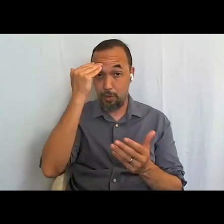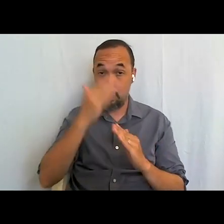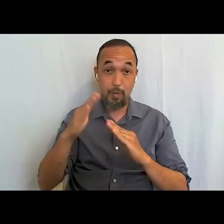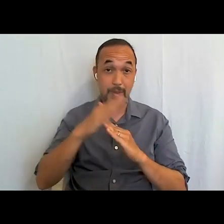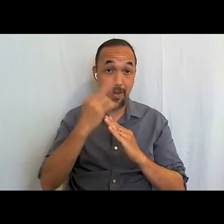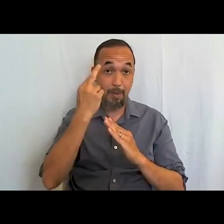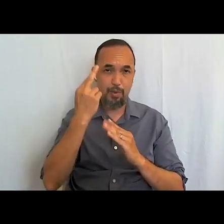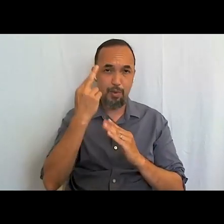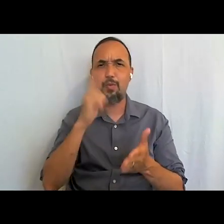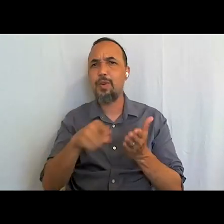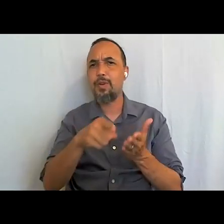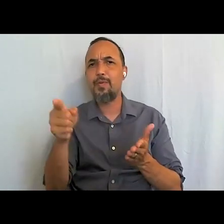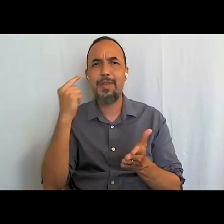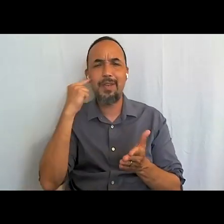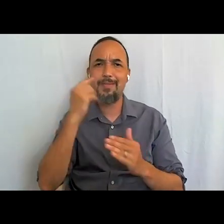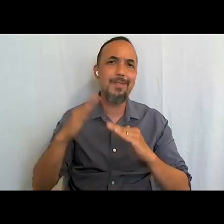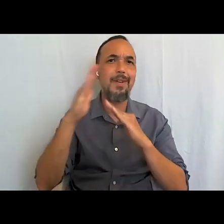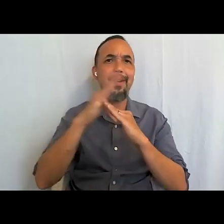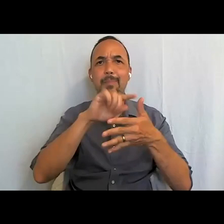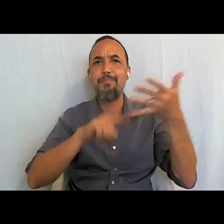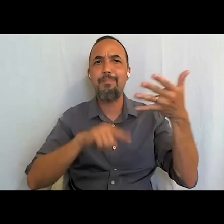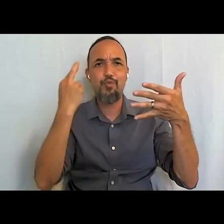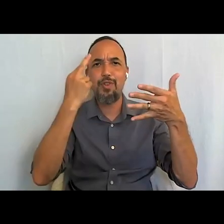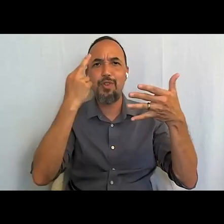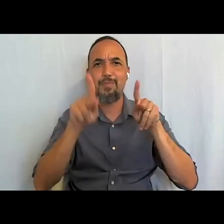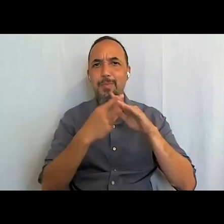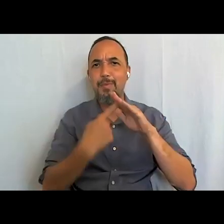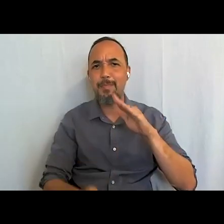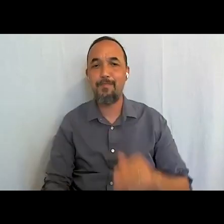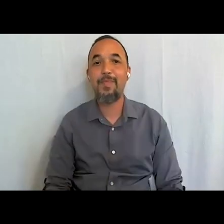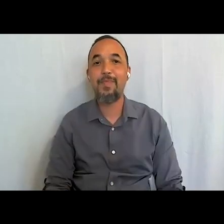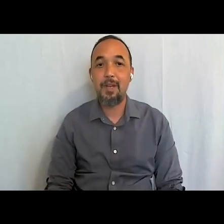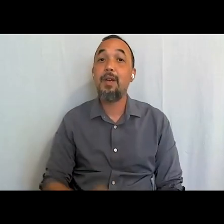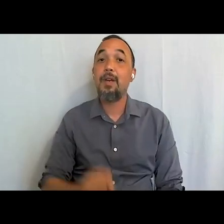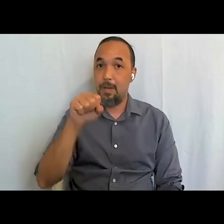what you think it might be? Let's see. Yep. Overwhelmed.